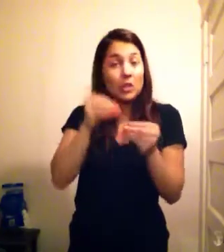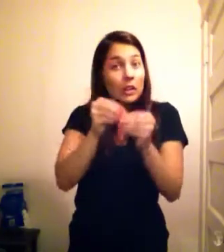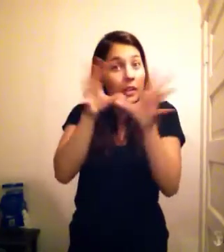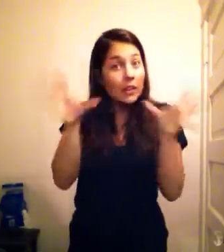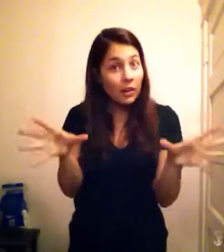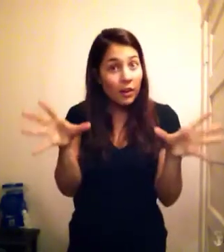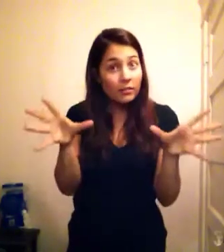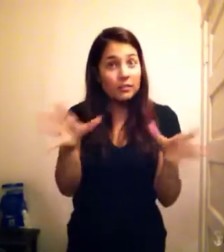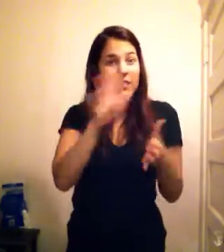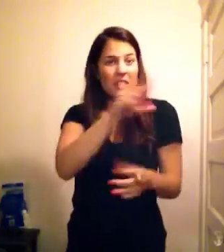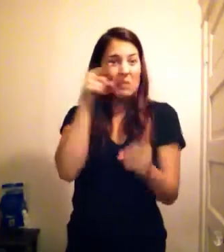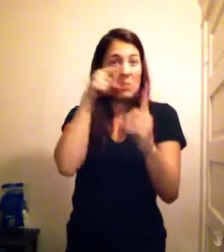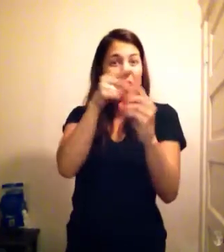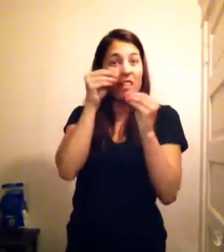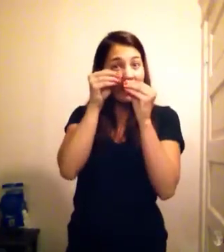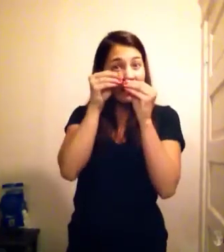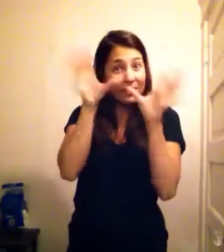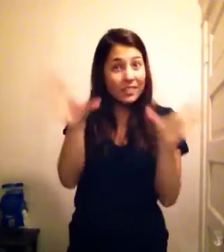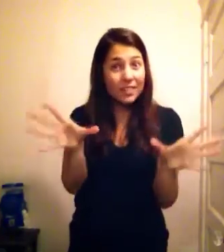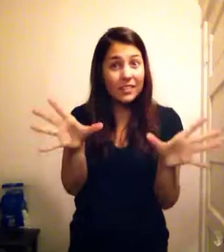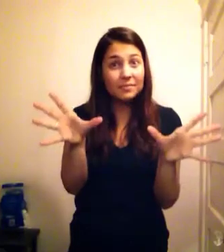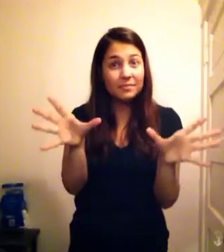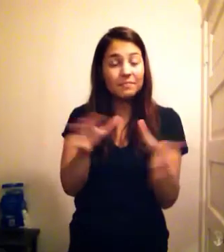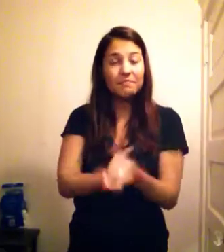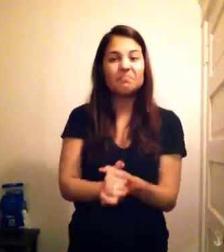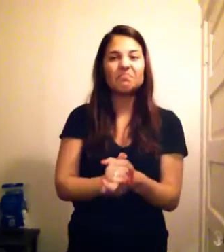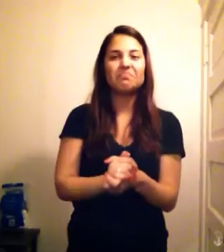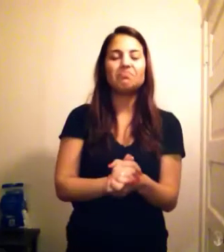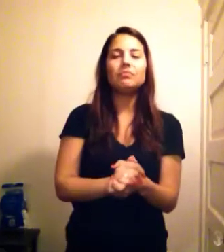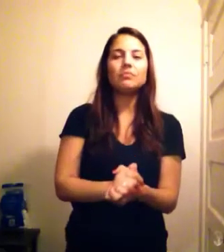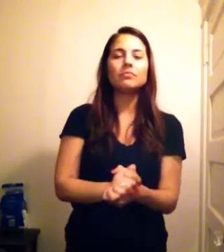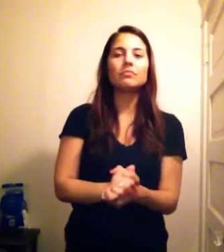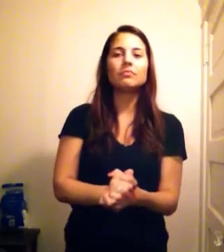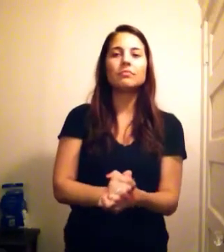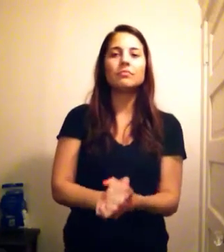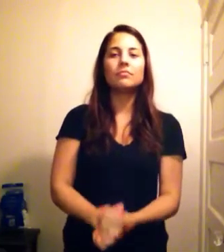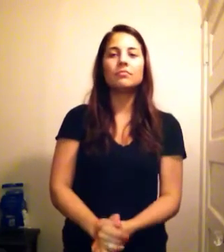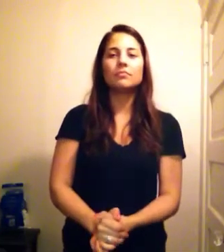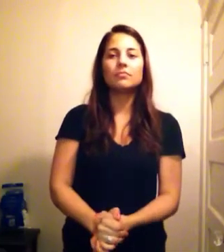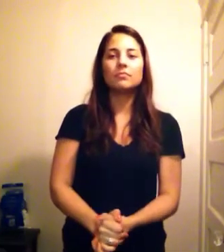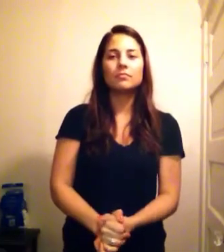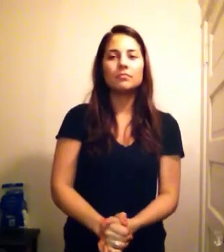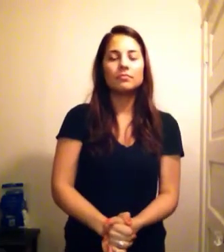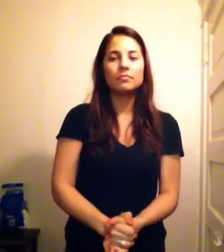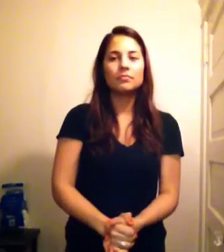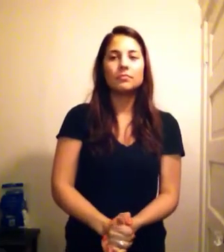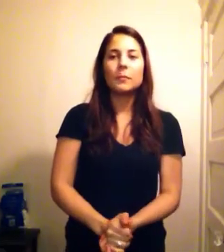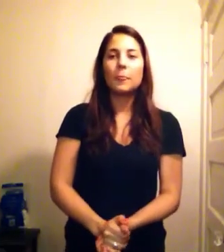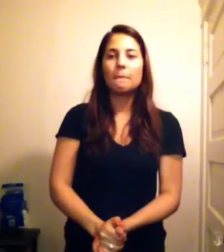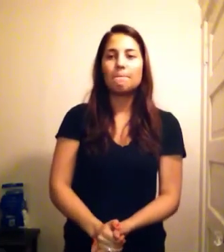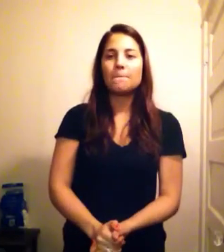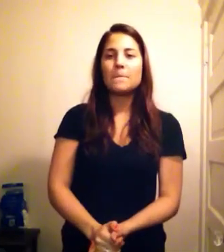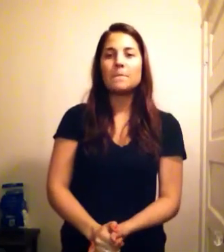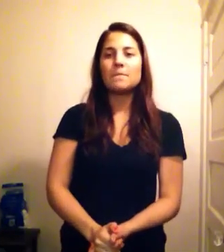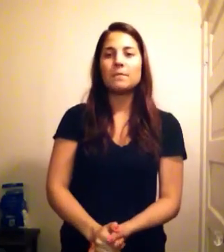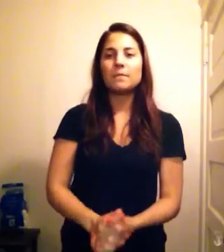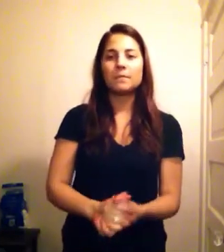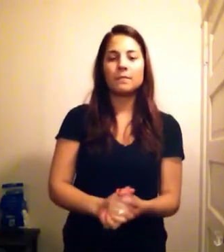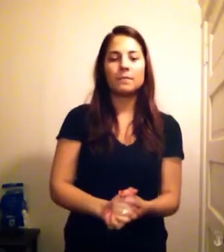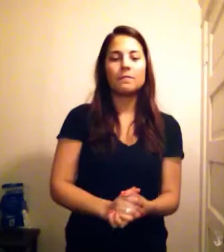making the same point, or has the author switched focus. This point should lead you to the thesis statement of the writing. If the